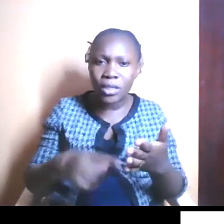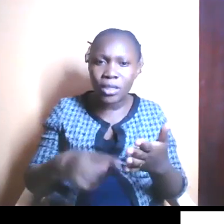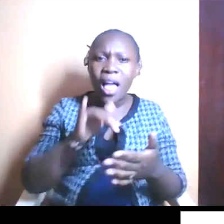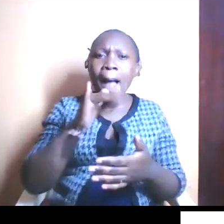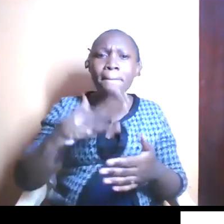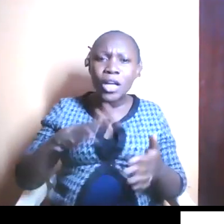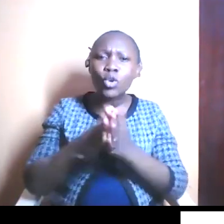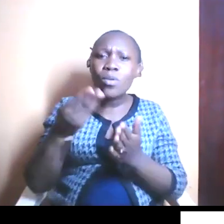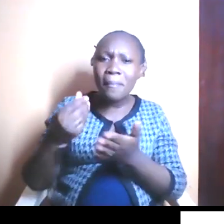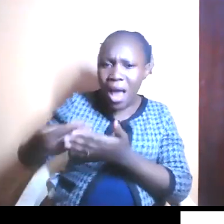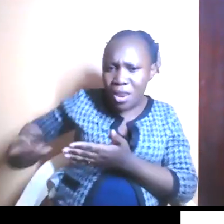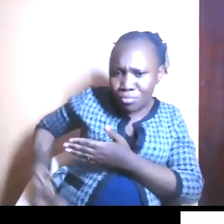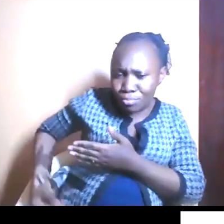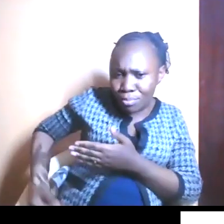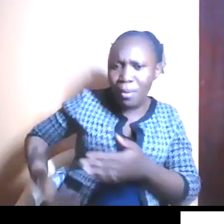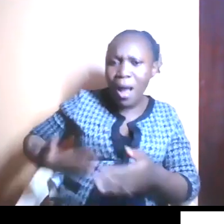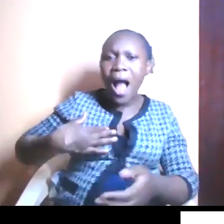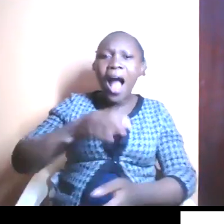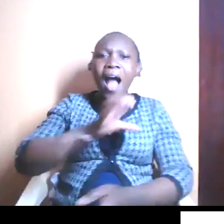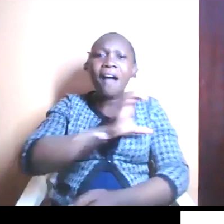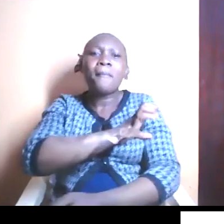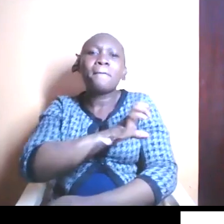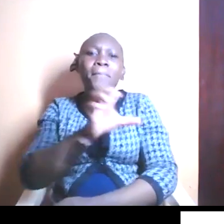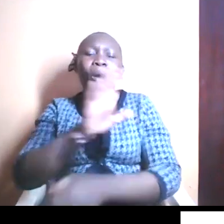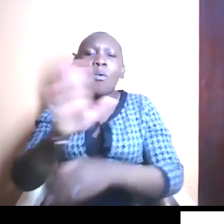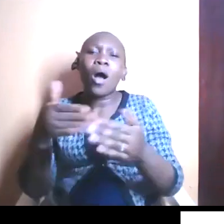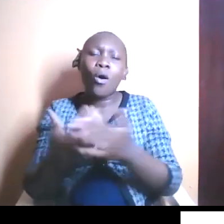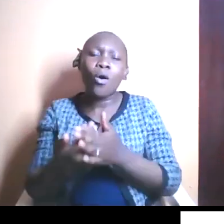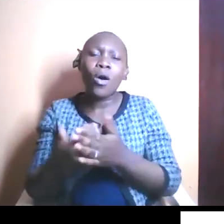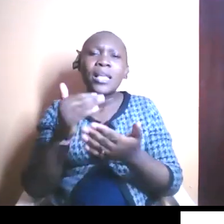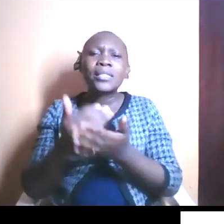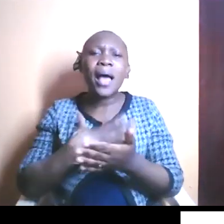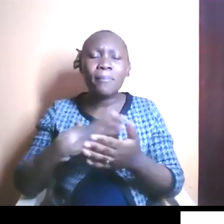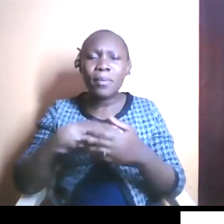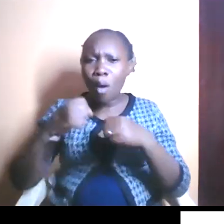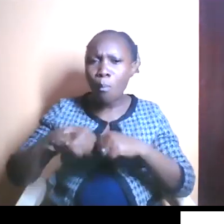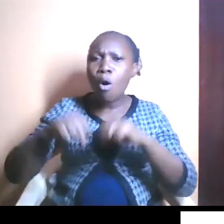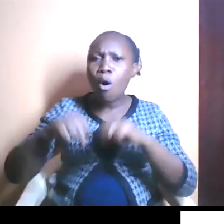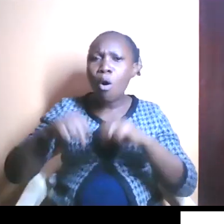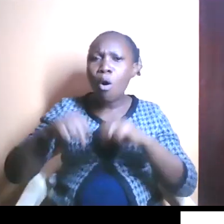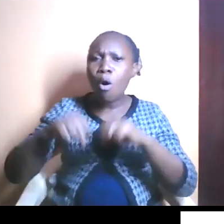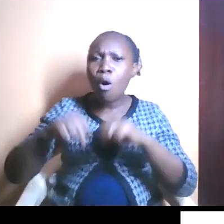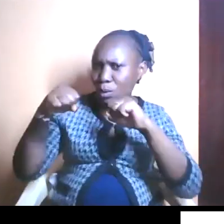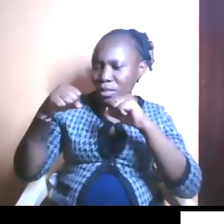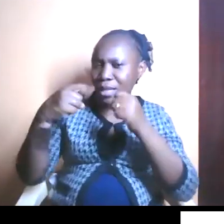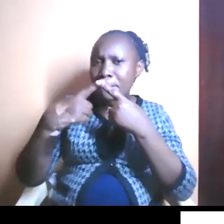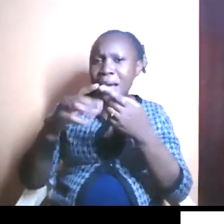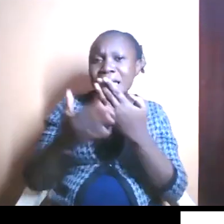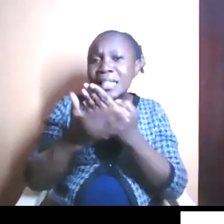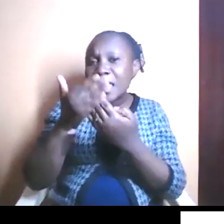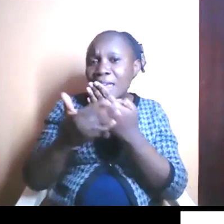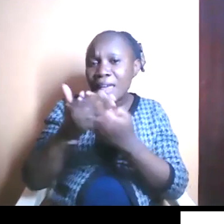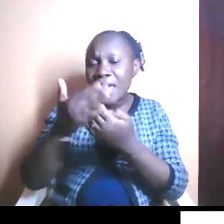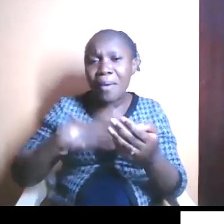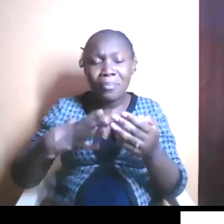profits at all costs, but they don't take care of people. It is very important for workplaces to communicate that the